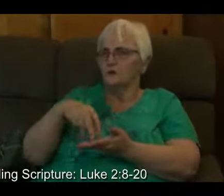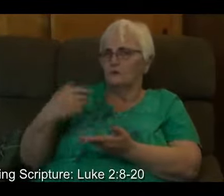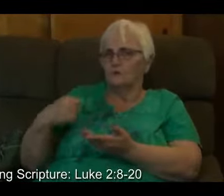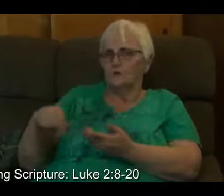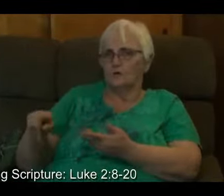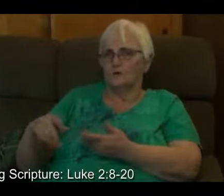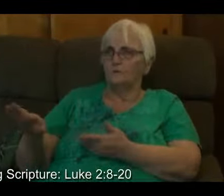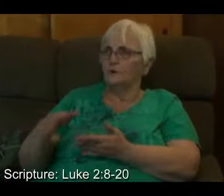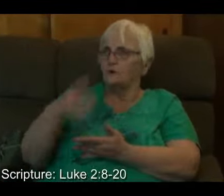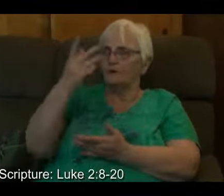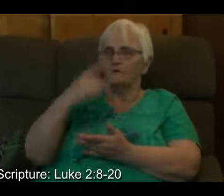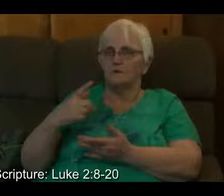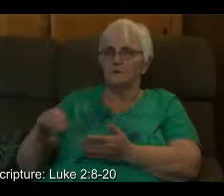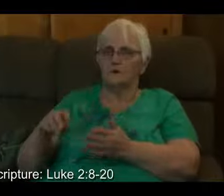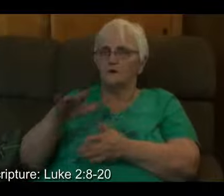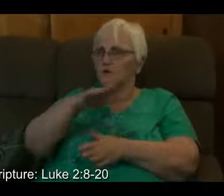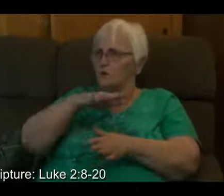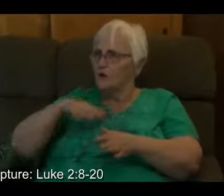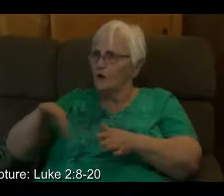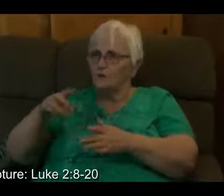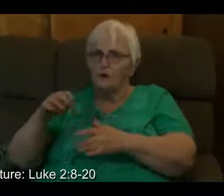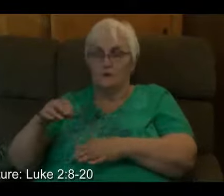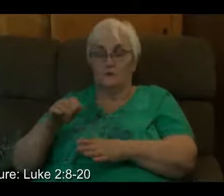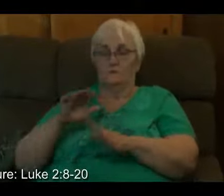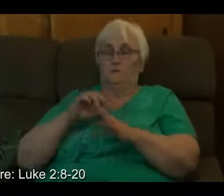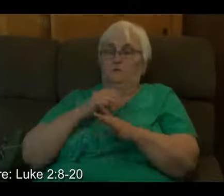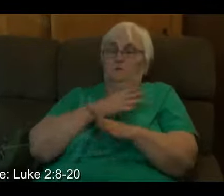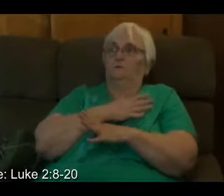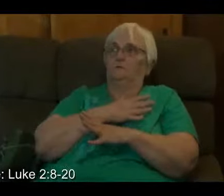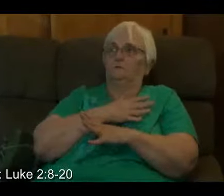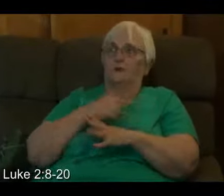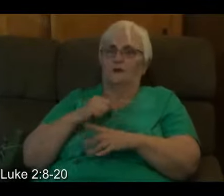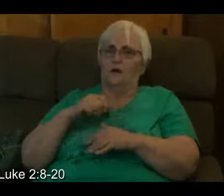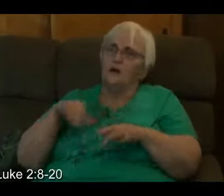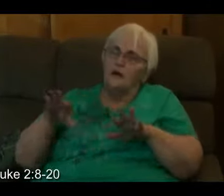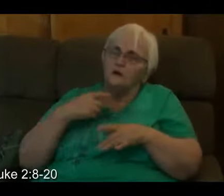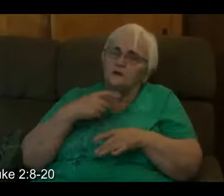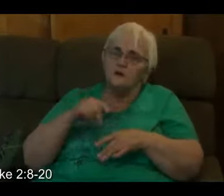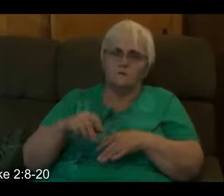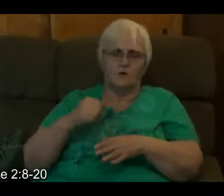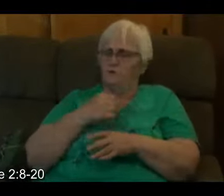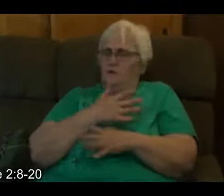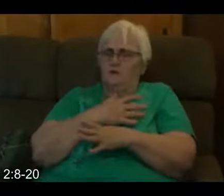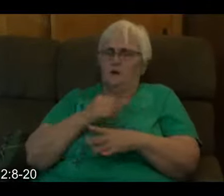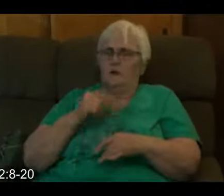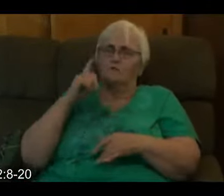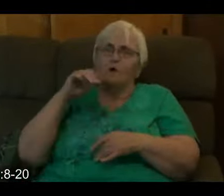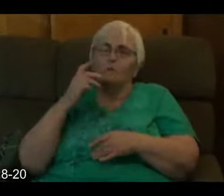the glory of the Lord shone around them, and they were greatly afraid. Then the angel said to them, do not be afraid, for behold, I bring